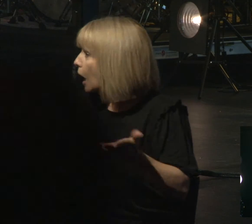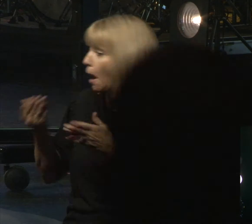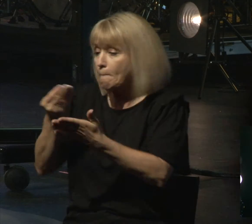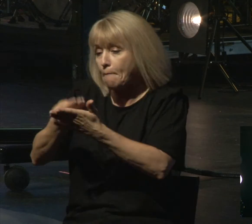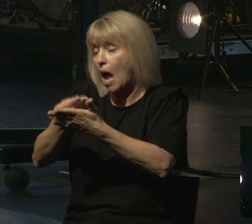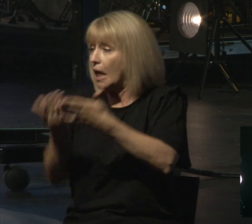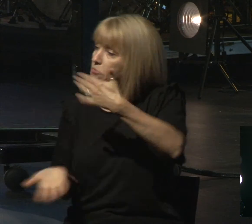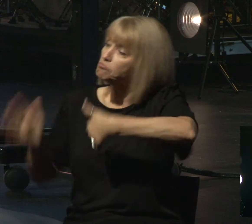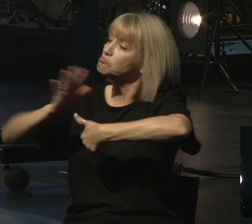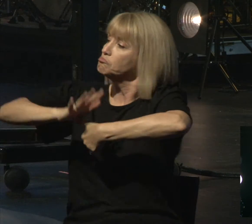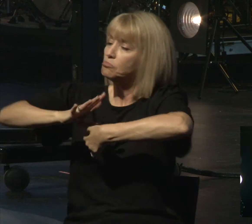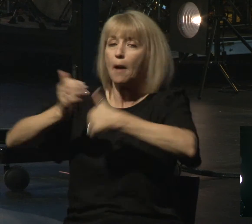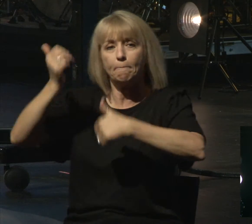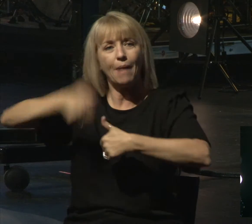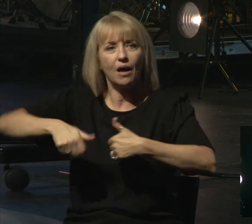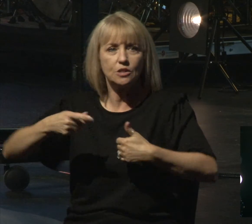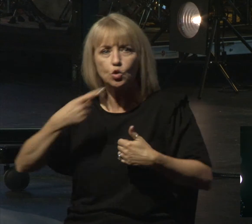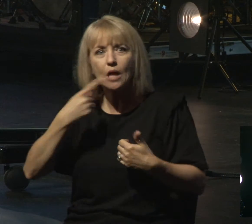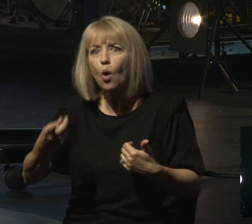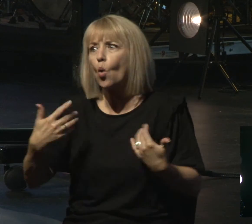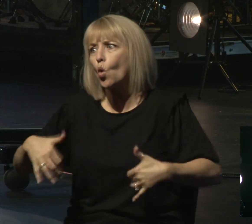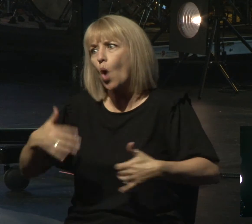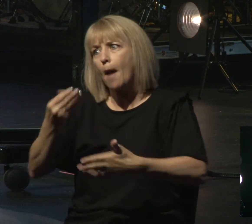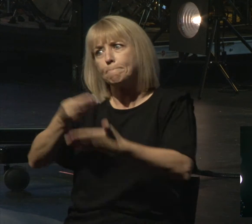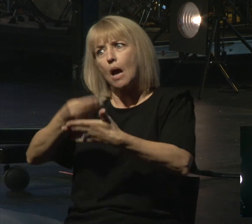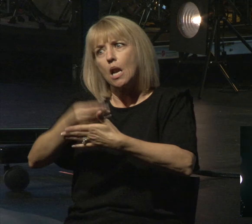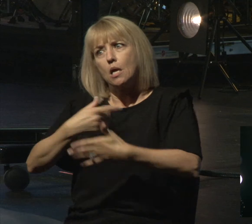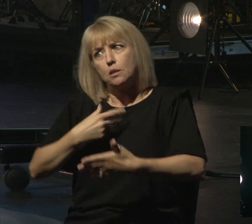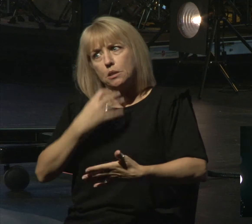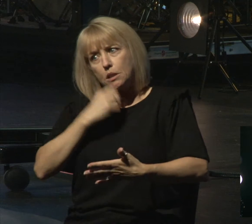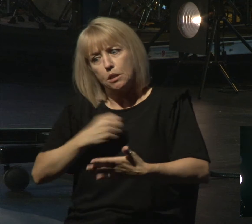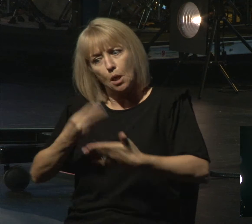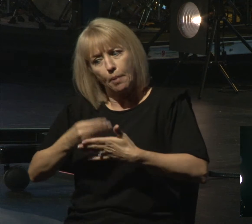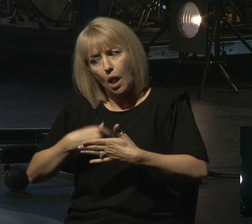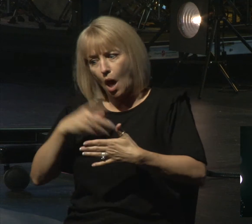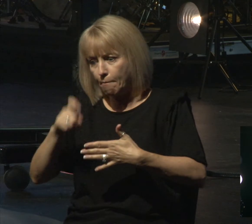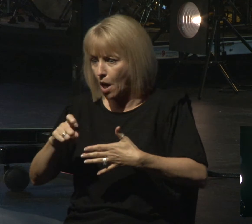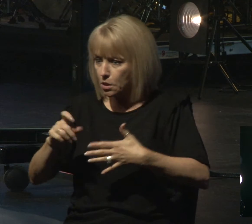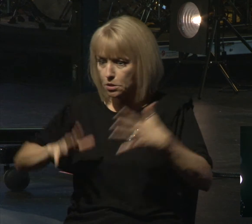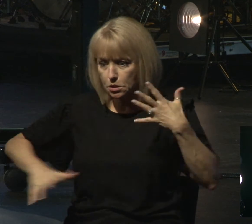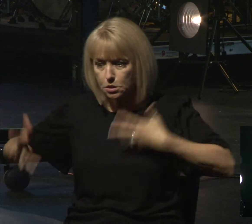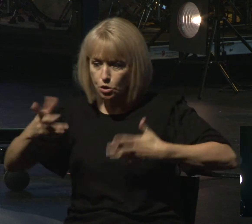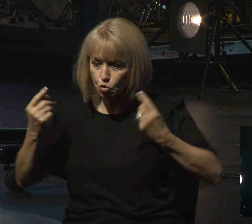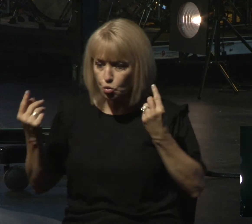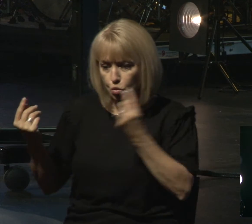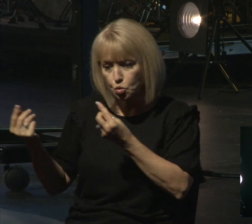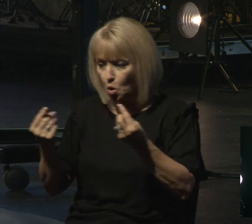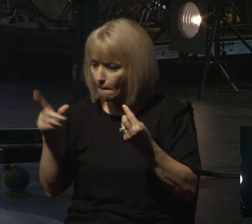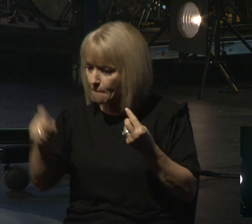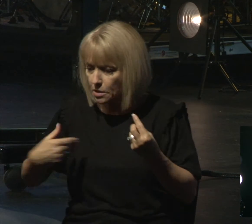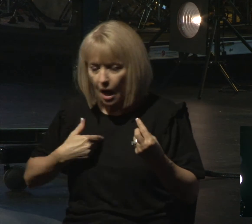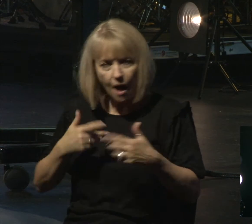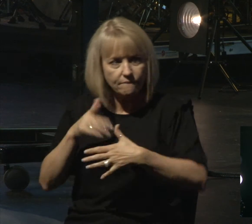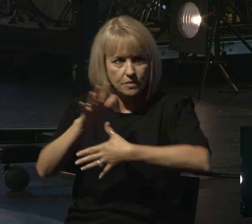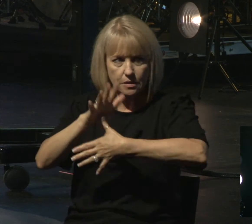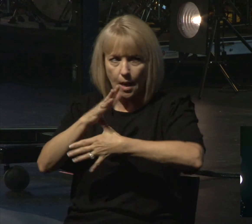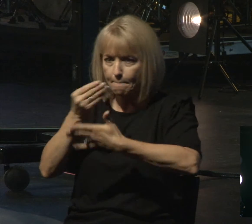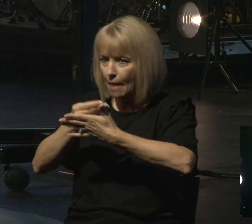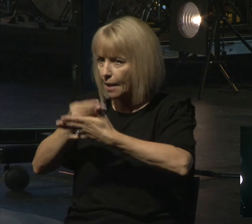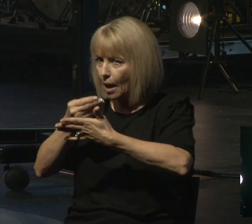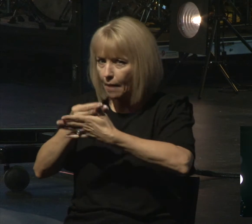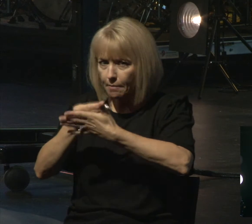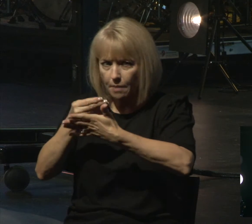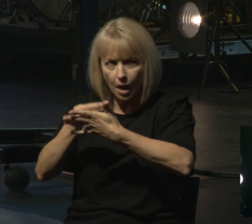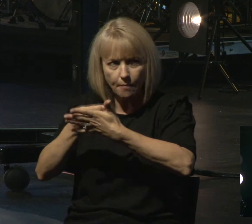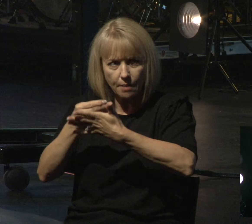in the suburban culture especially. We say, man, money is something I value. I'm going to build my life around getting more and more, build my career around getting more and more. Well, church,